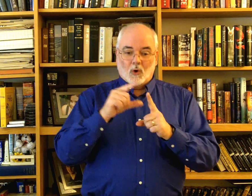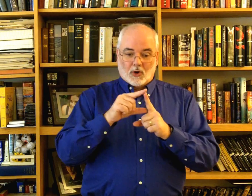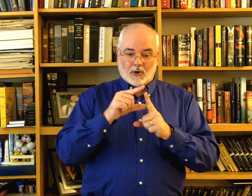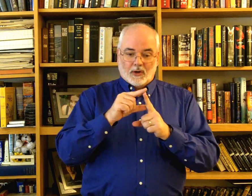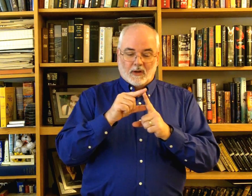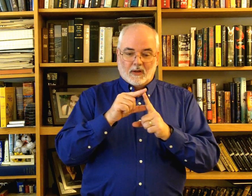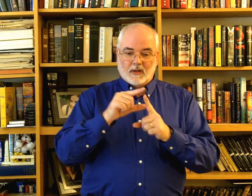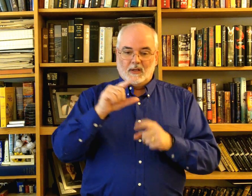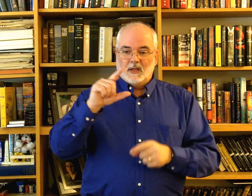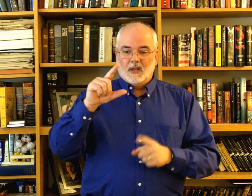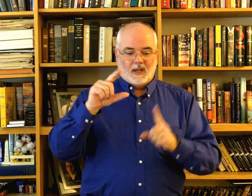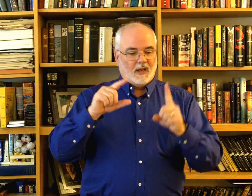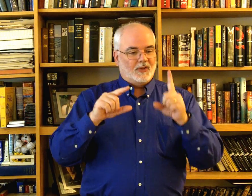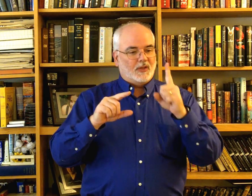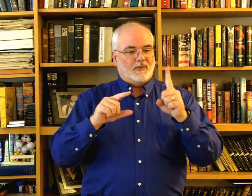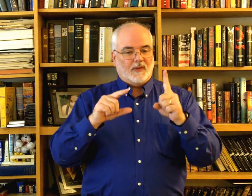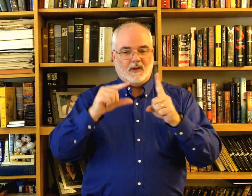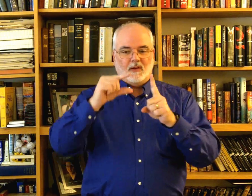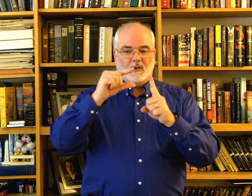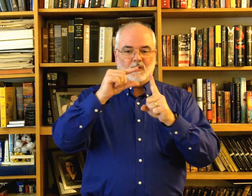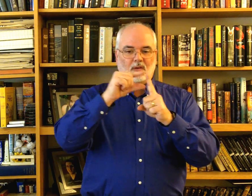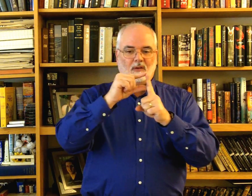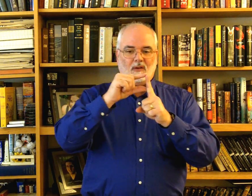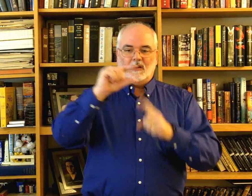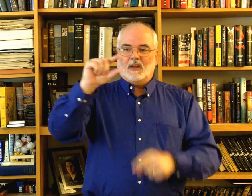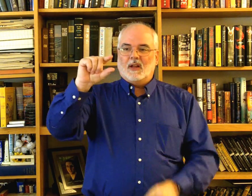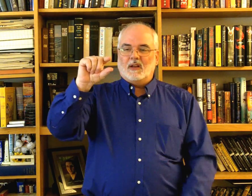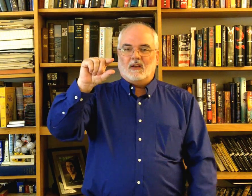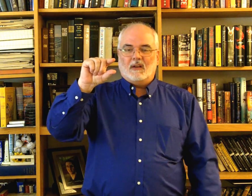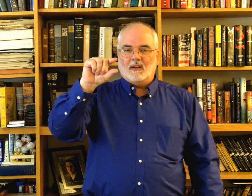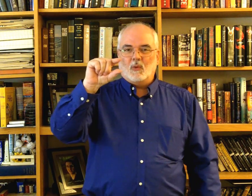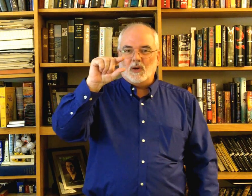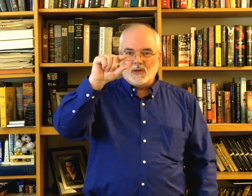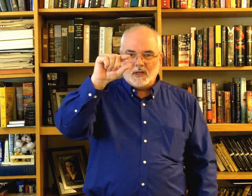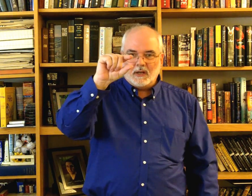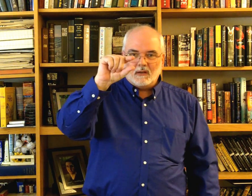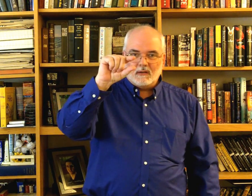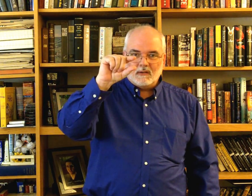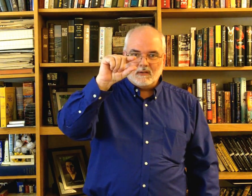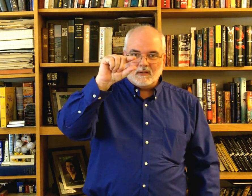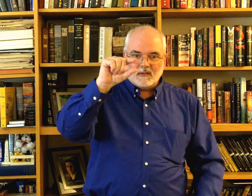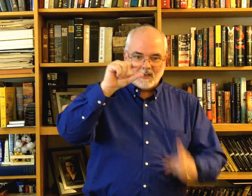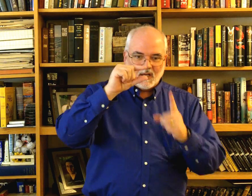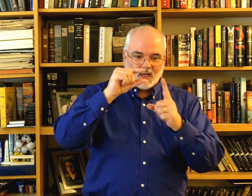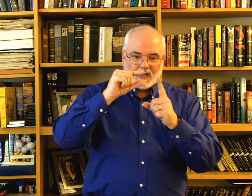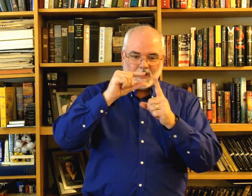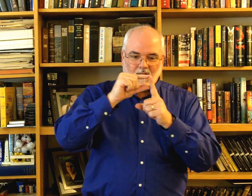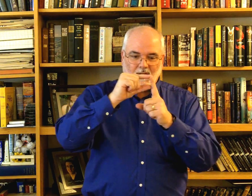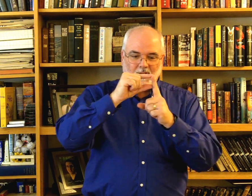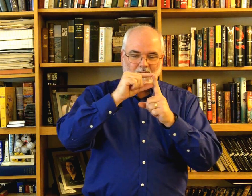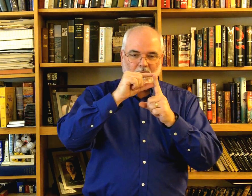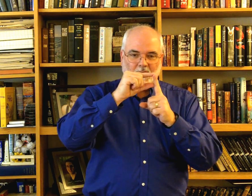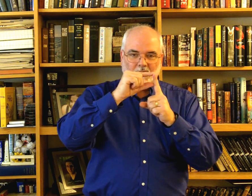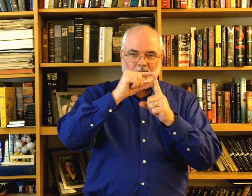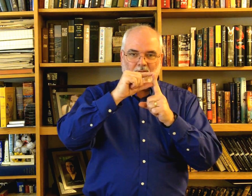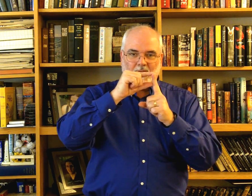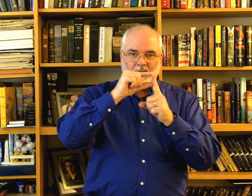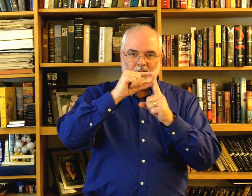Word. As you get the finger, and you word a little, and they go like a little flag.